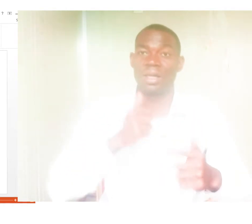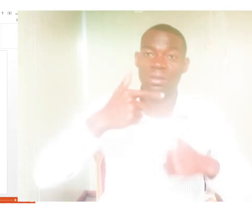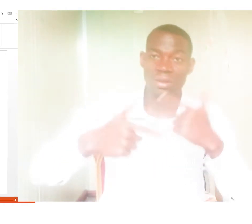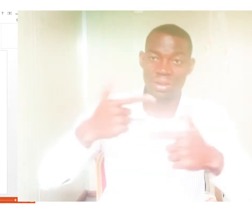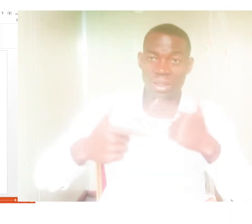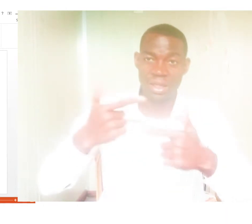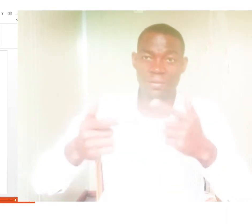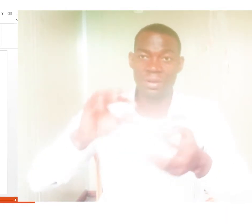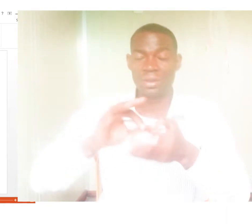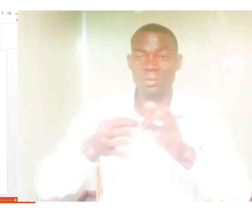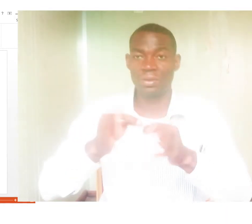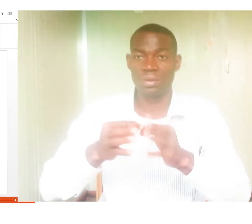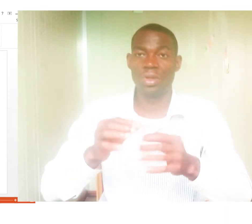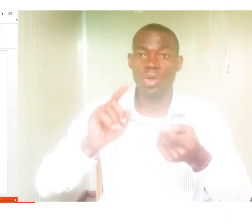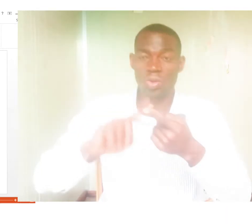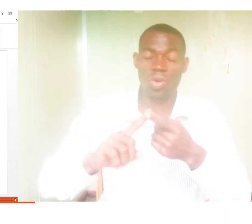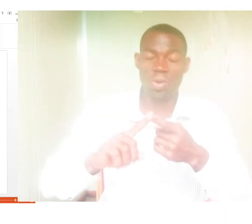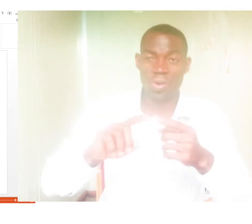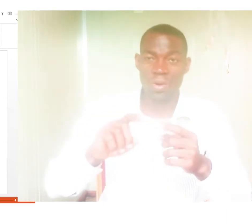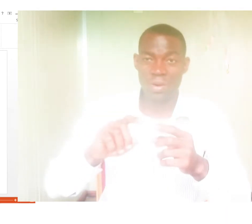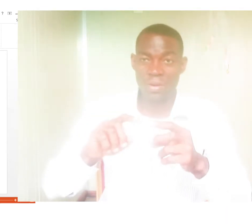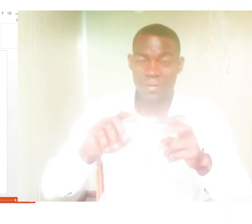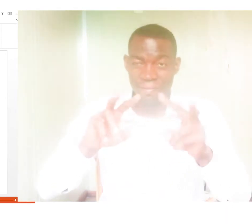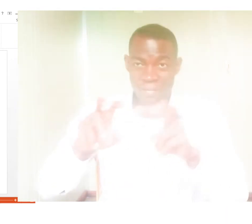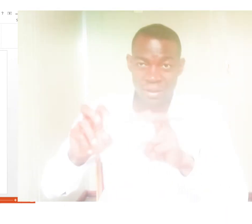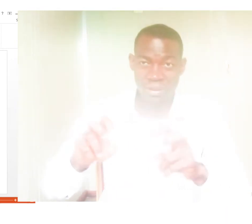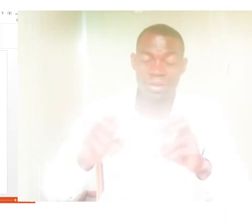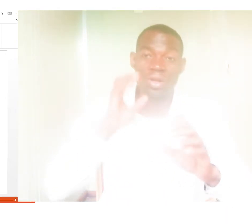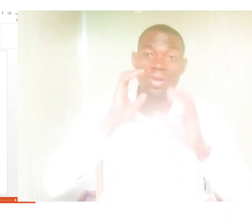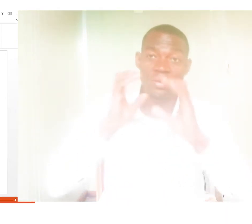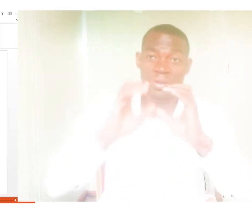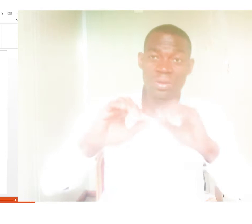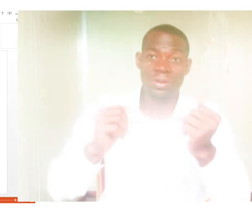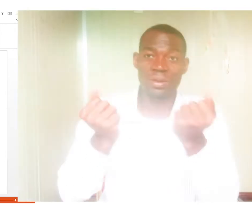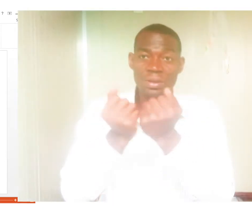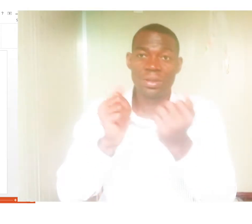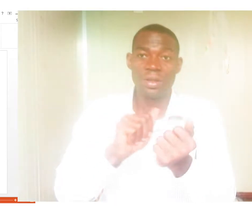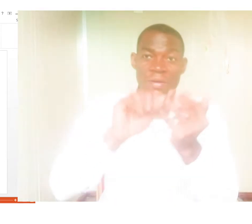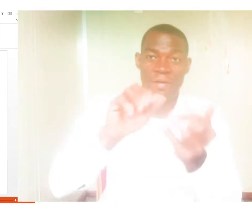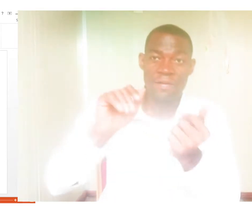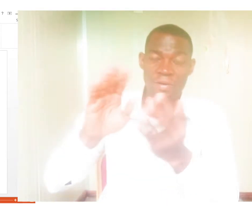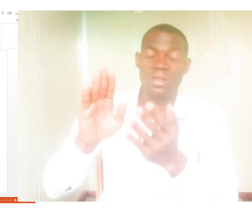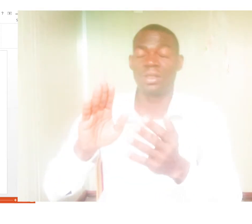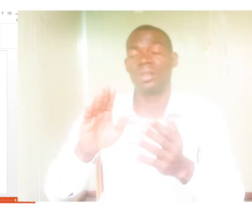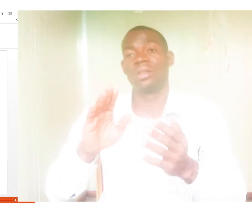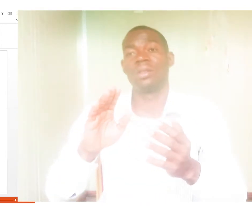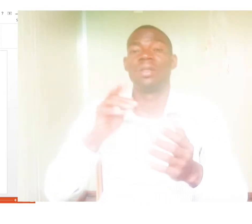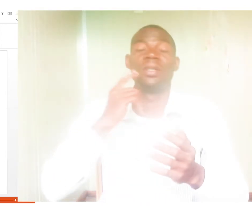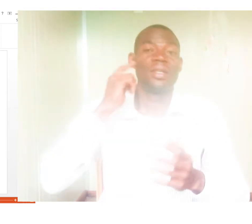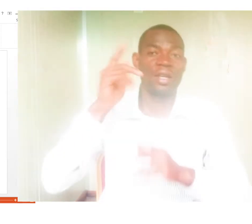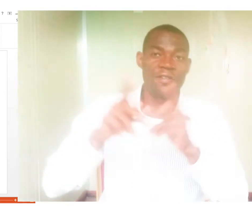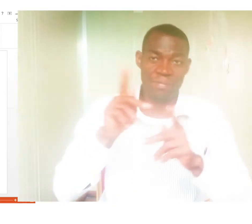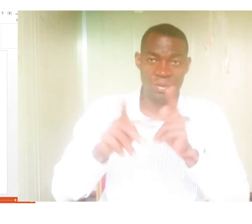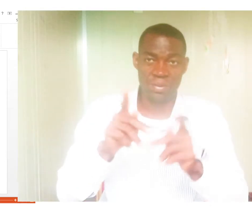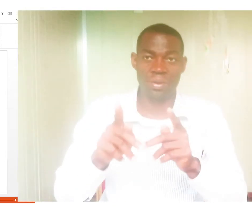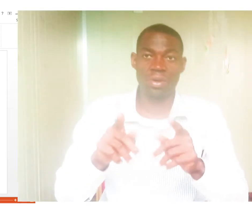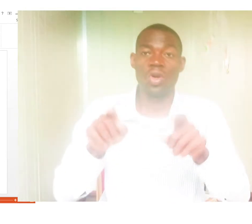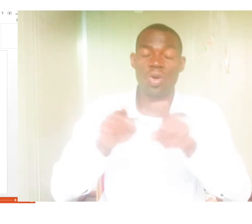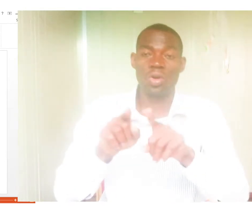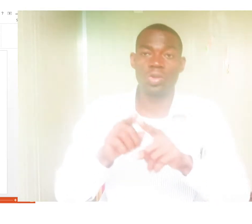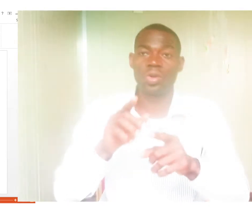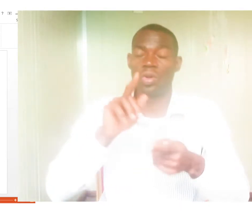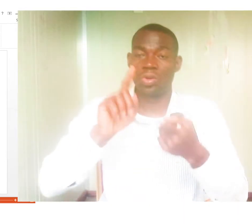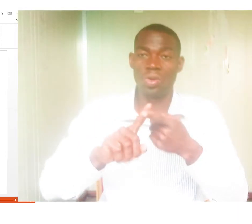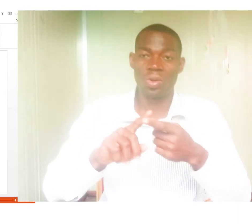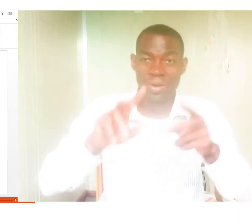assess communication challenges faced by deaf people when accessing public services, and also to assess the quality and quantity